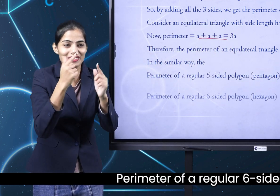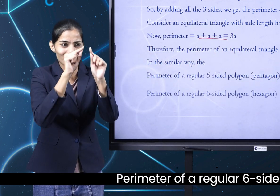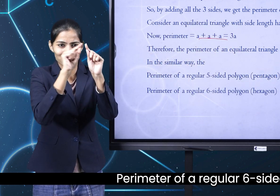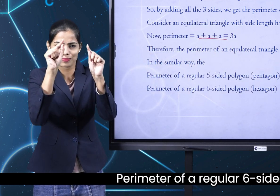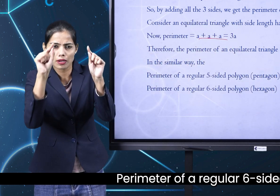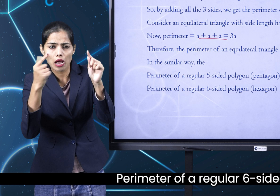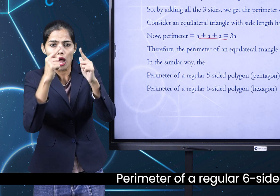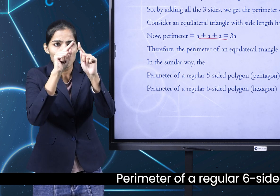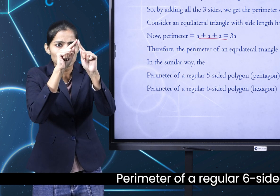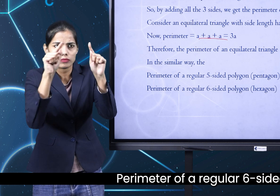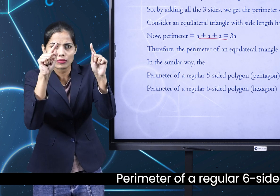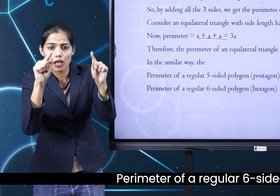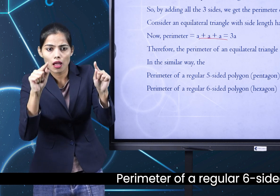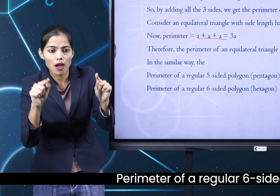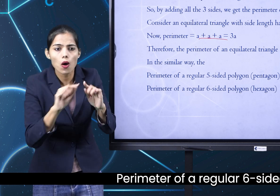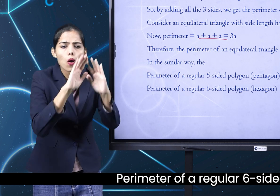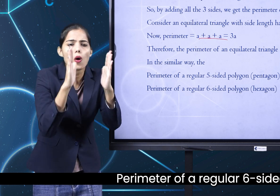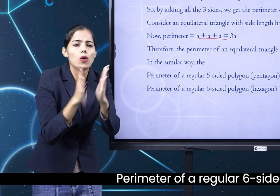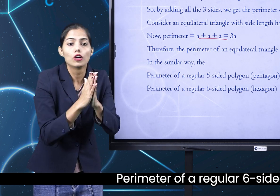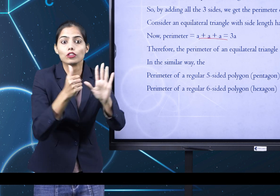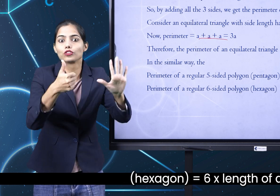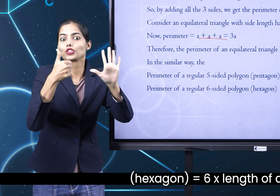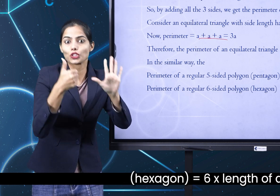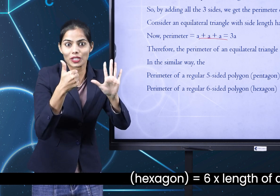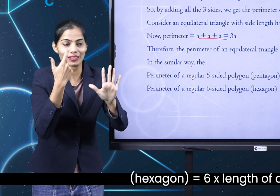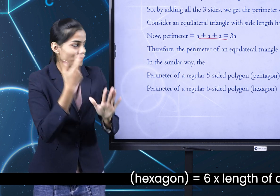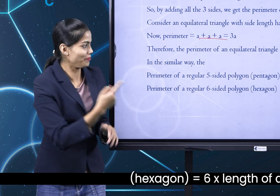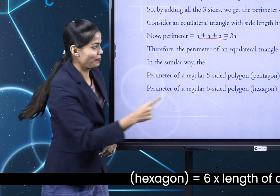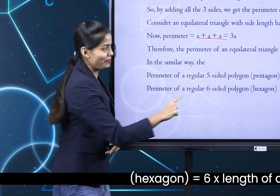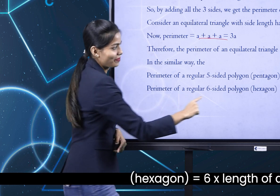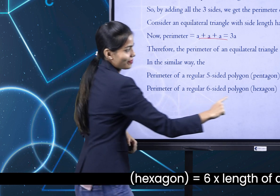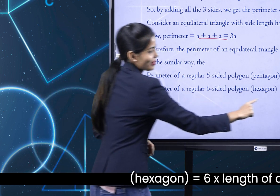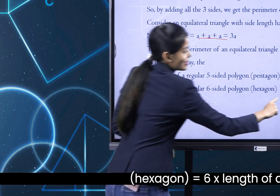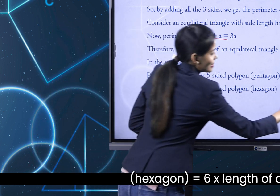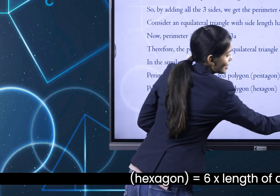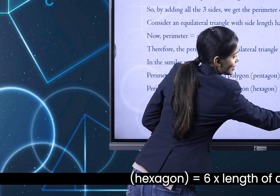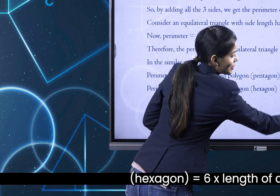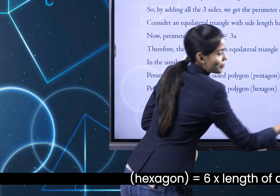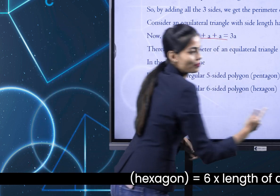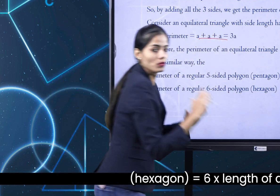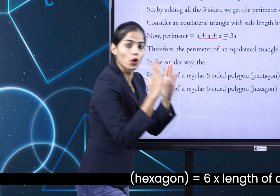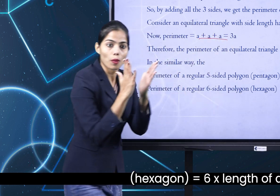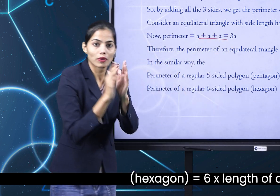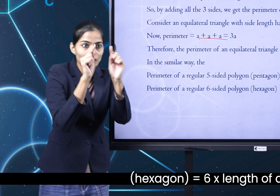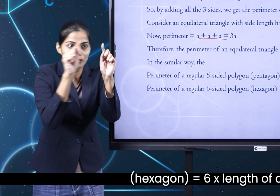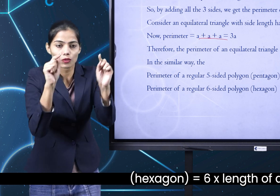Perimeter of a regular 6-sided polygon, hexagon, is equal to 6 into length of any side.